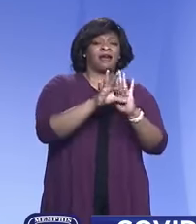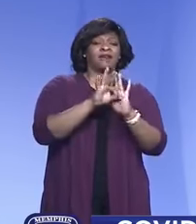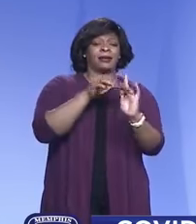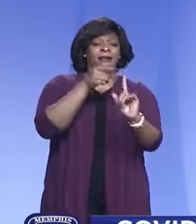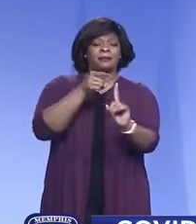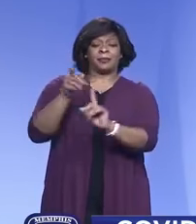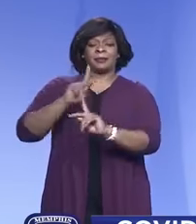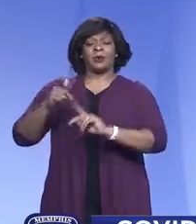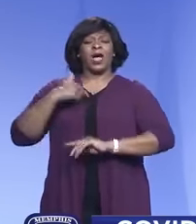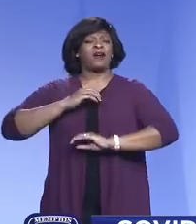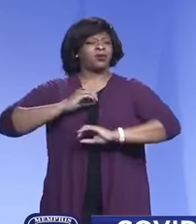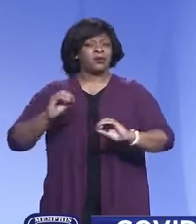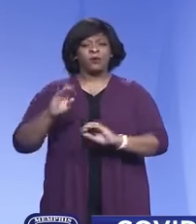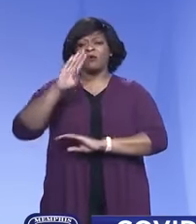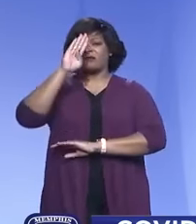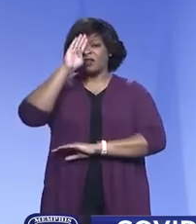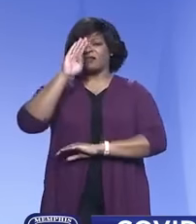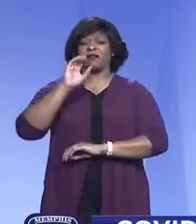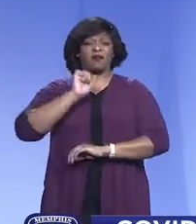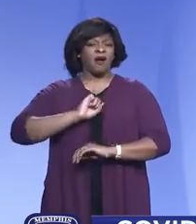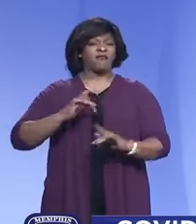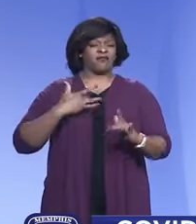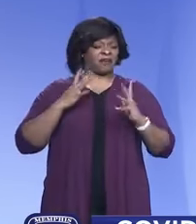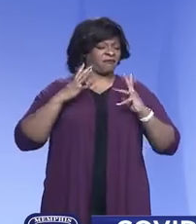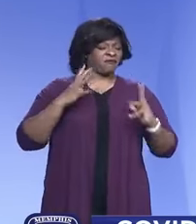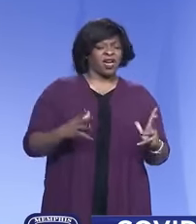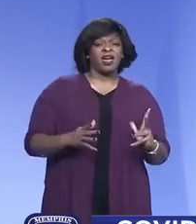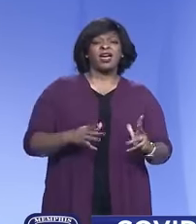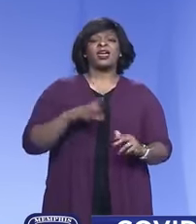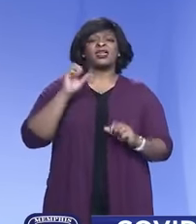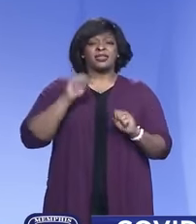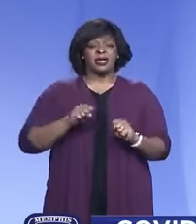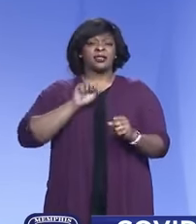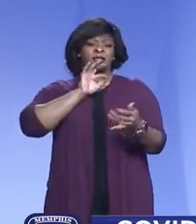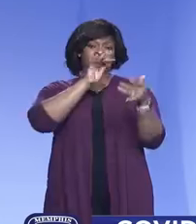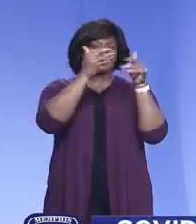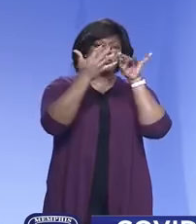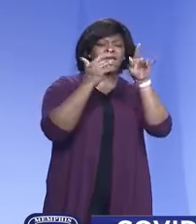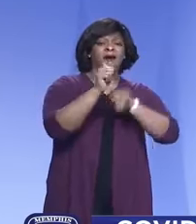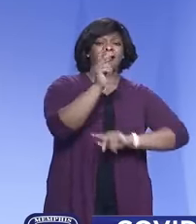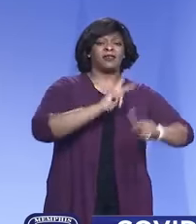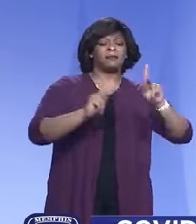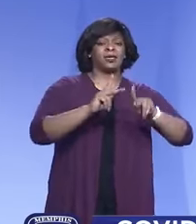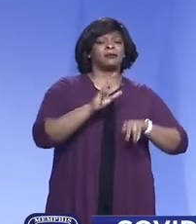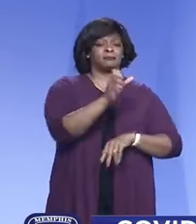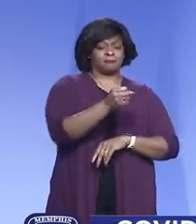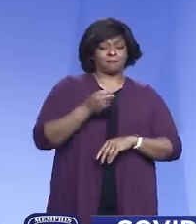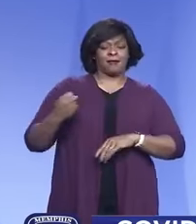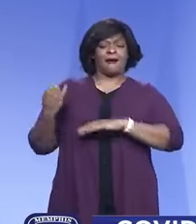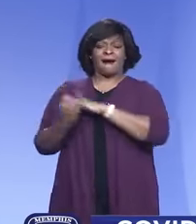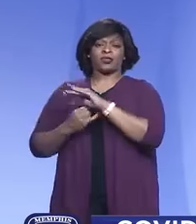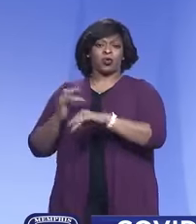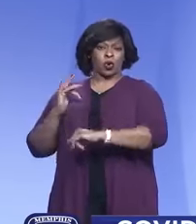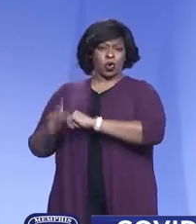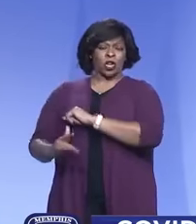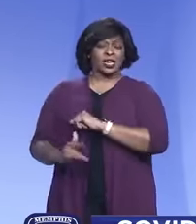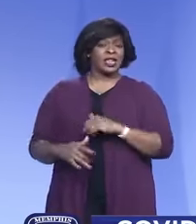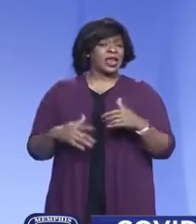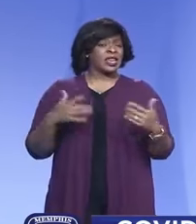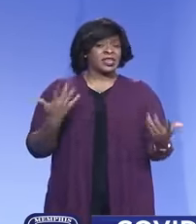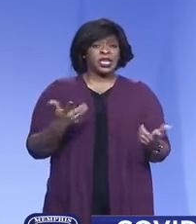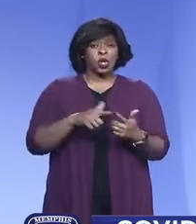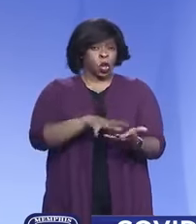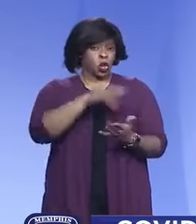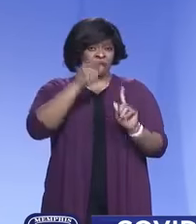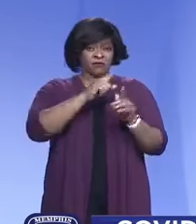are asymptomatic and who are infectious to others so that they can get isolated early. But the takeaway is